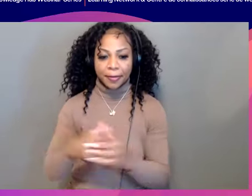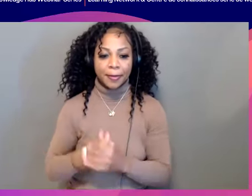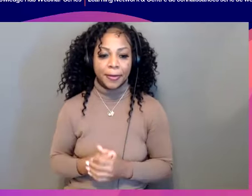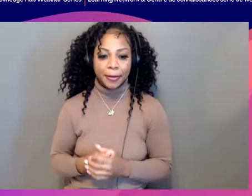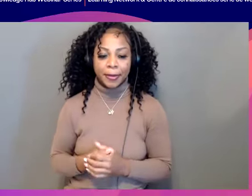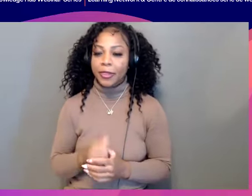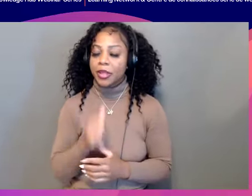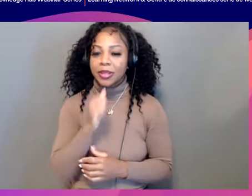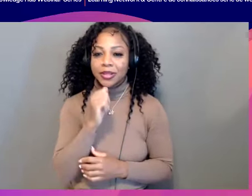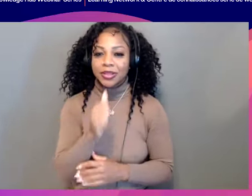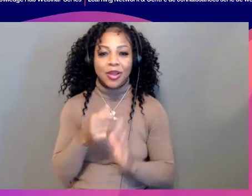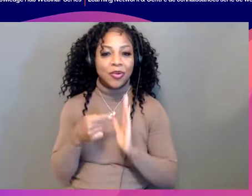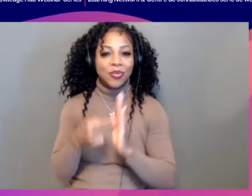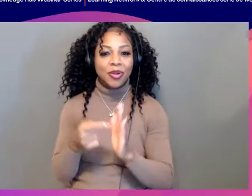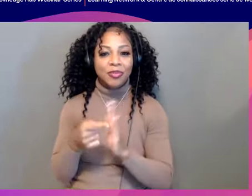Not representing